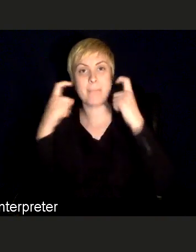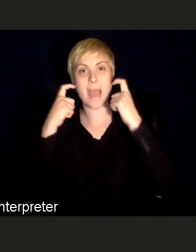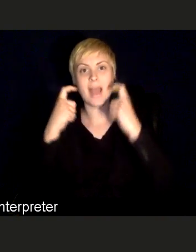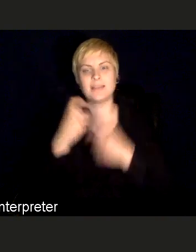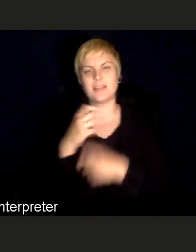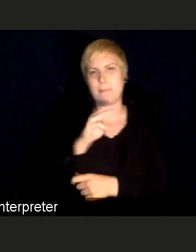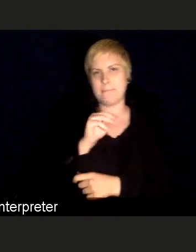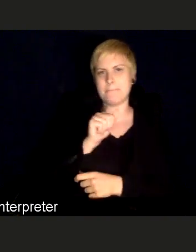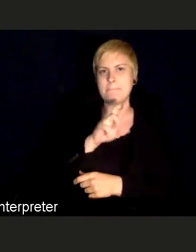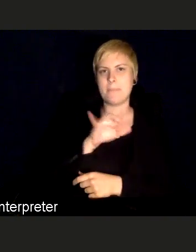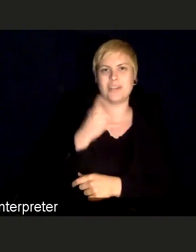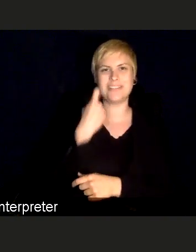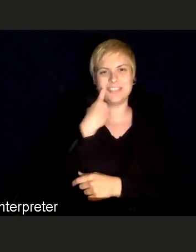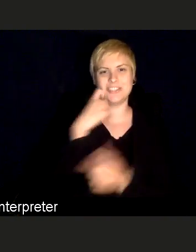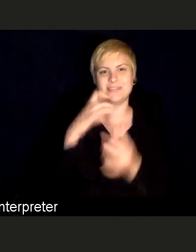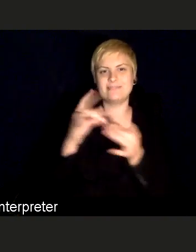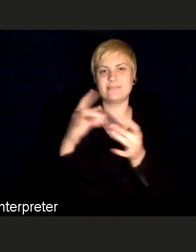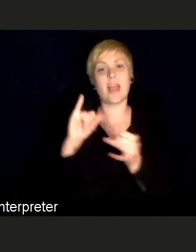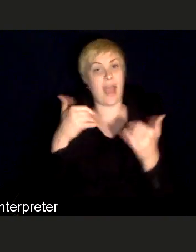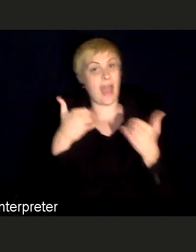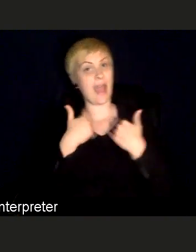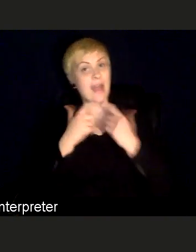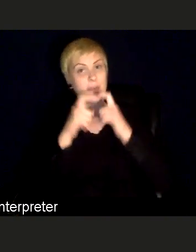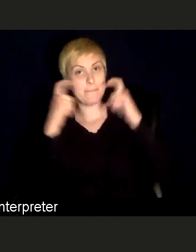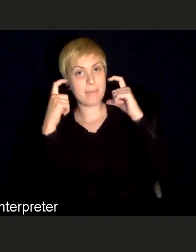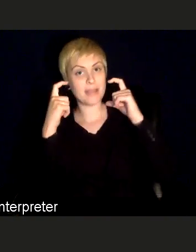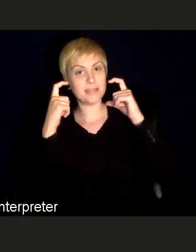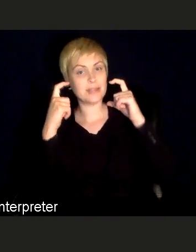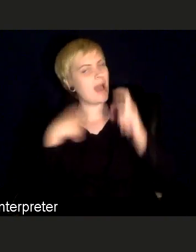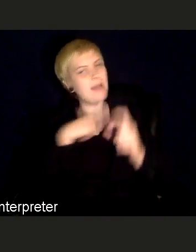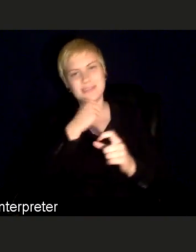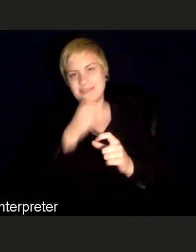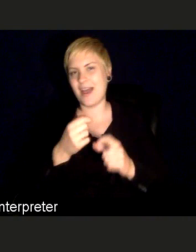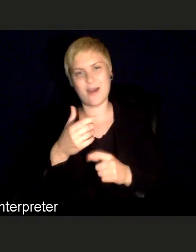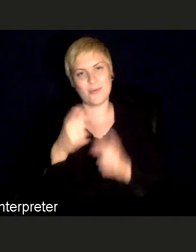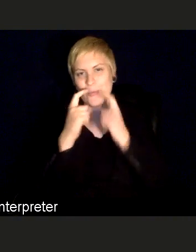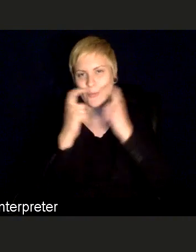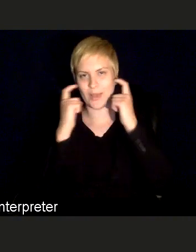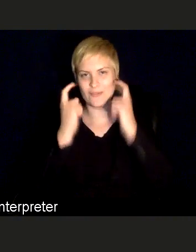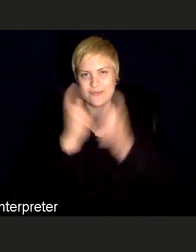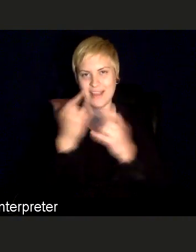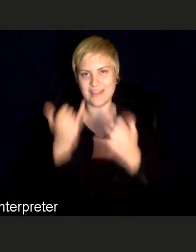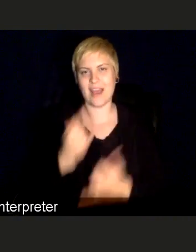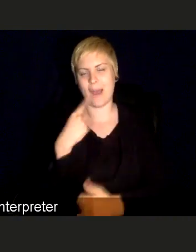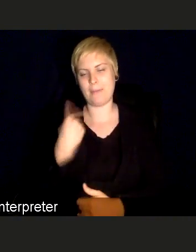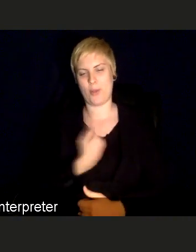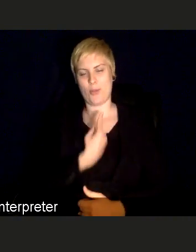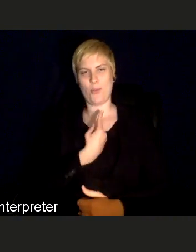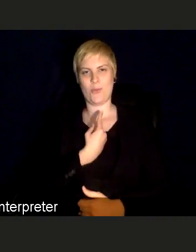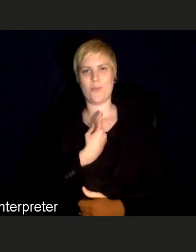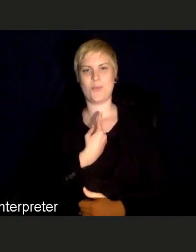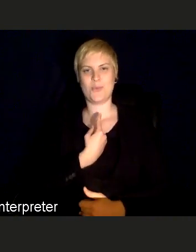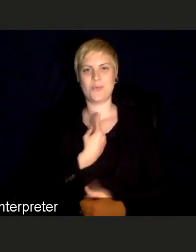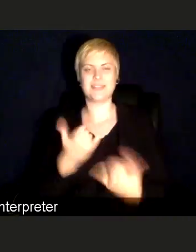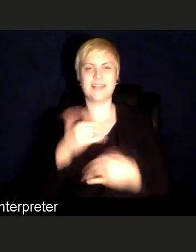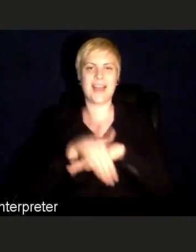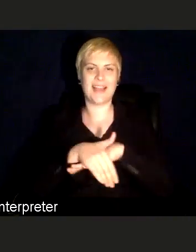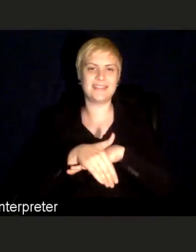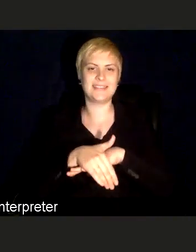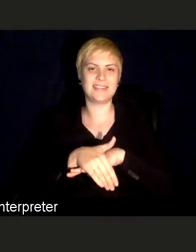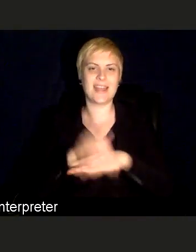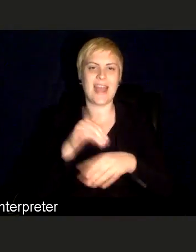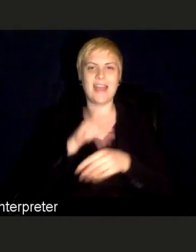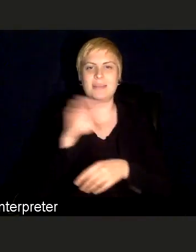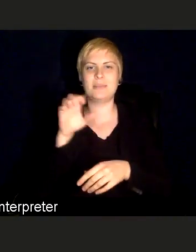said. I have my mask here, and I am not wearing it because I'm the only one here this evening at the Beebe